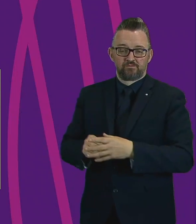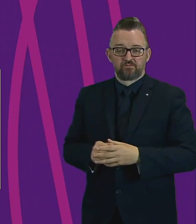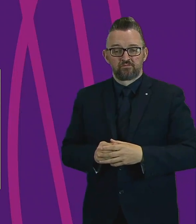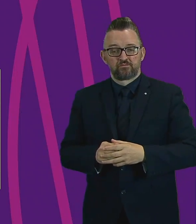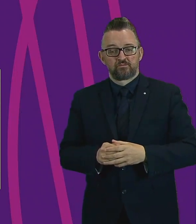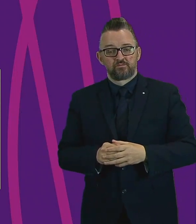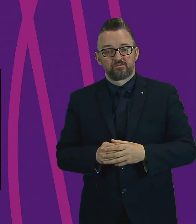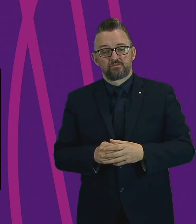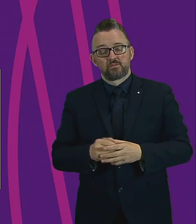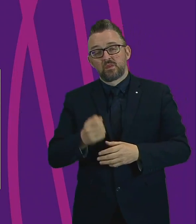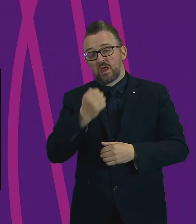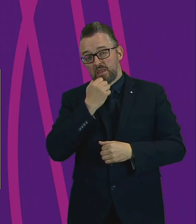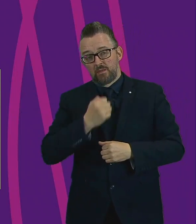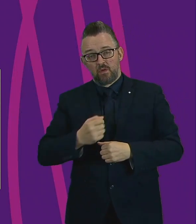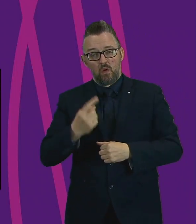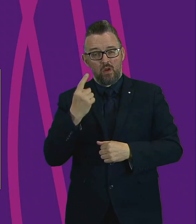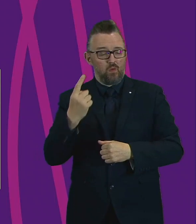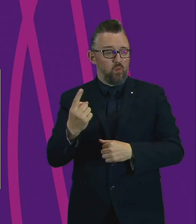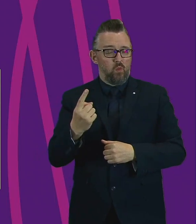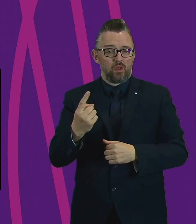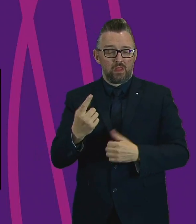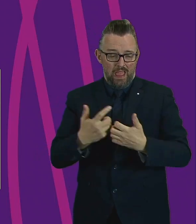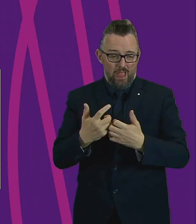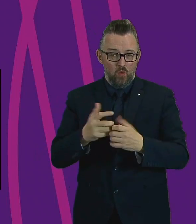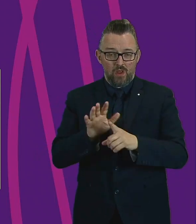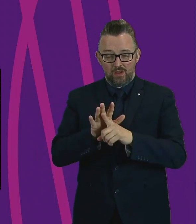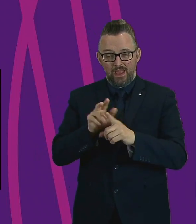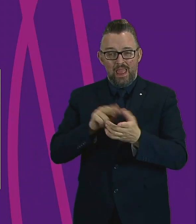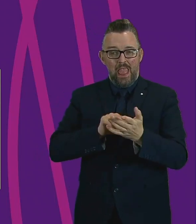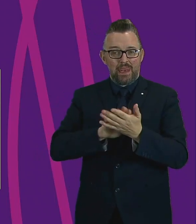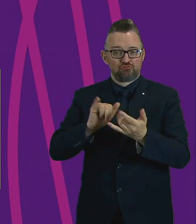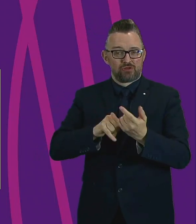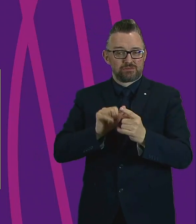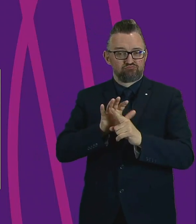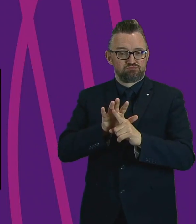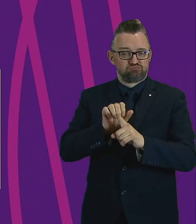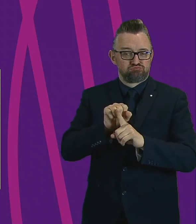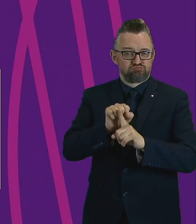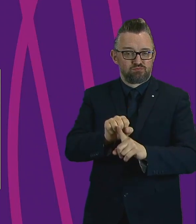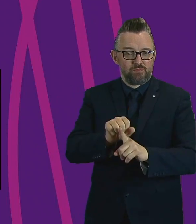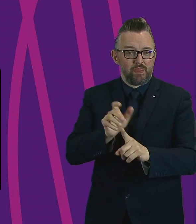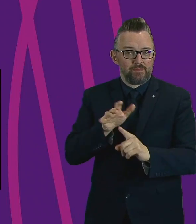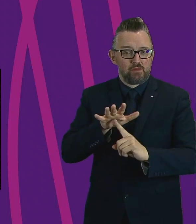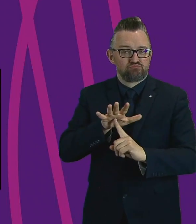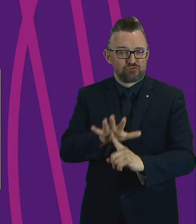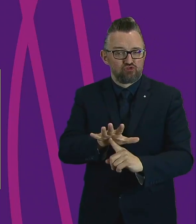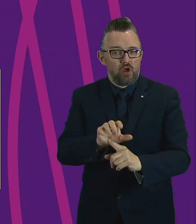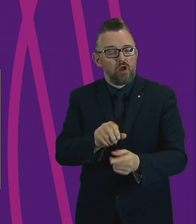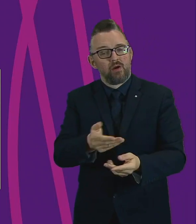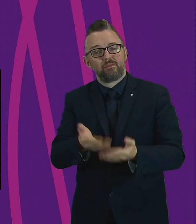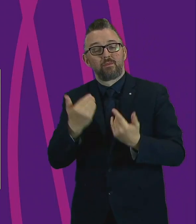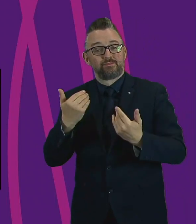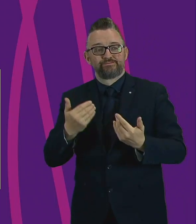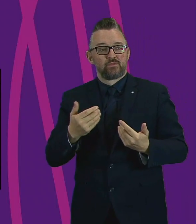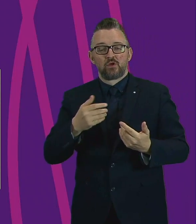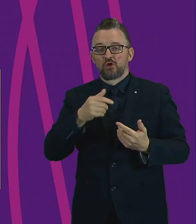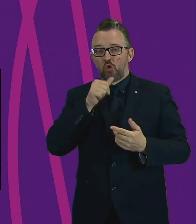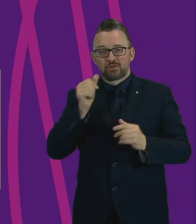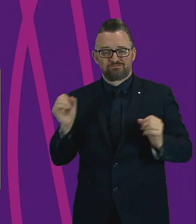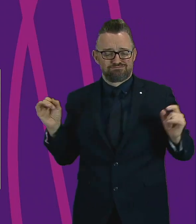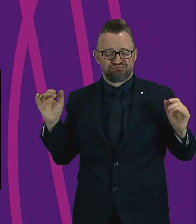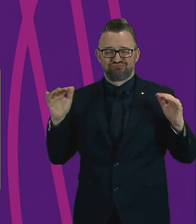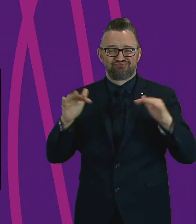core objective to reduce pressure on the NHS and to maintain its capacity is working. It has not been overwhelmed.